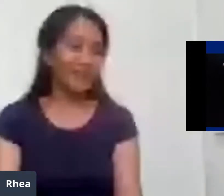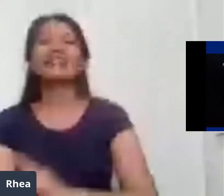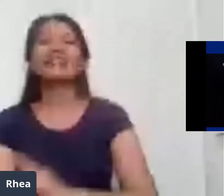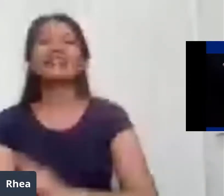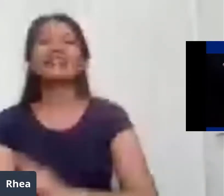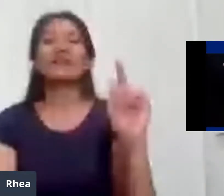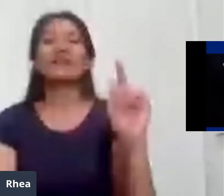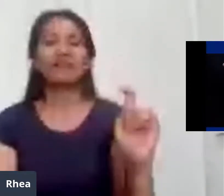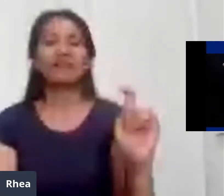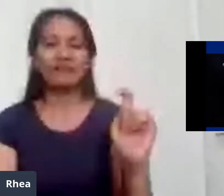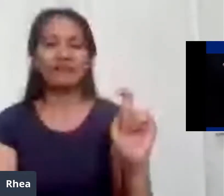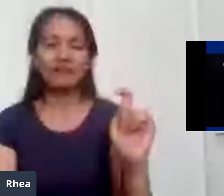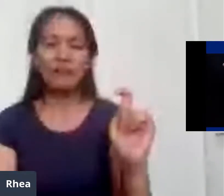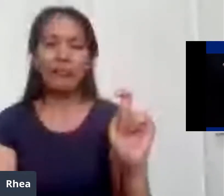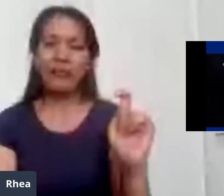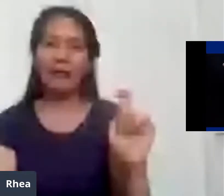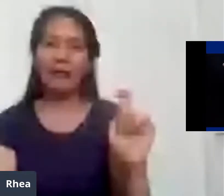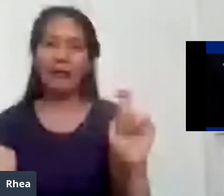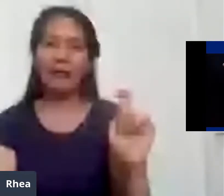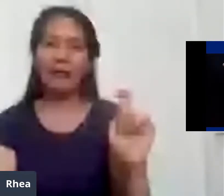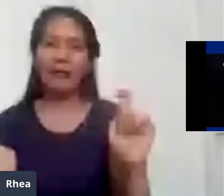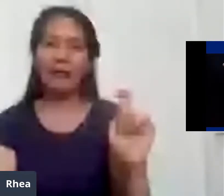language. T.